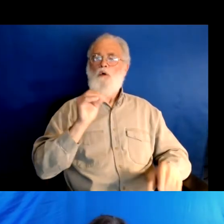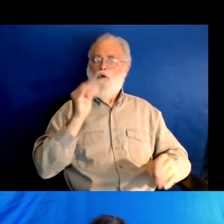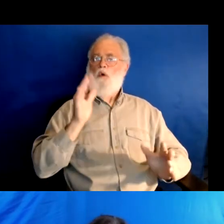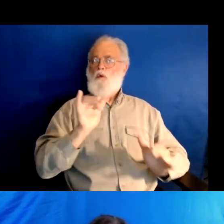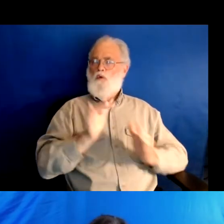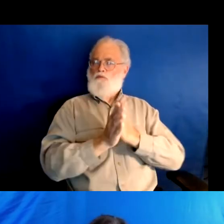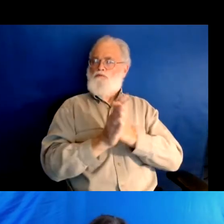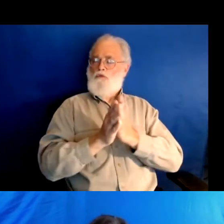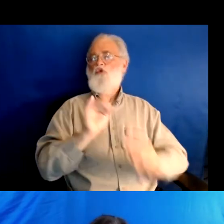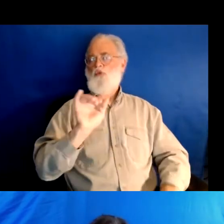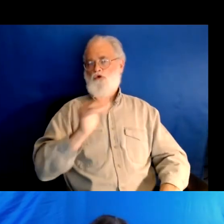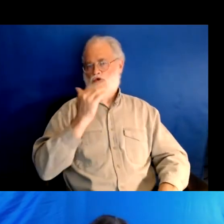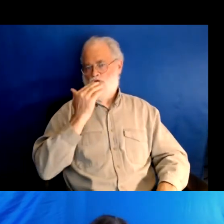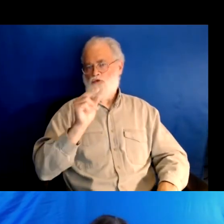of